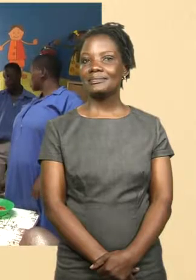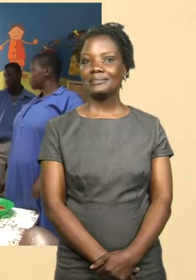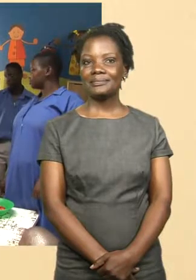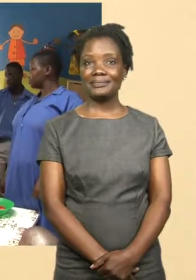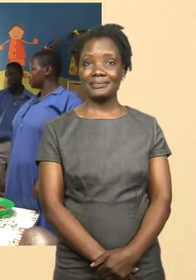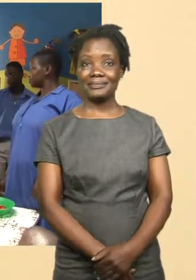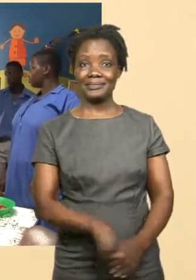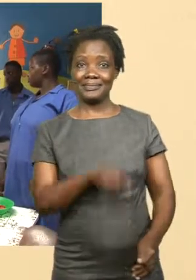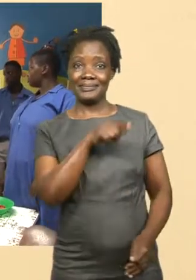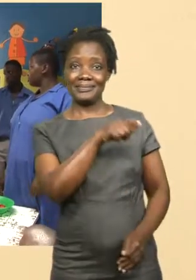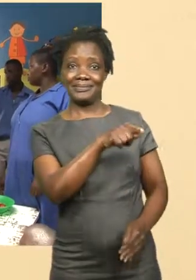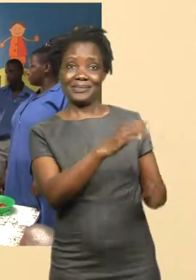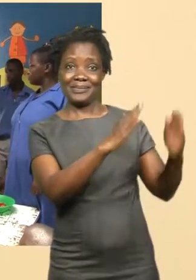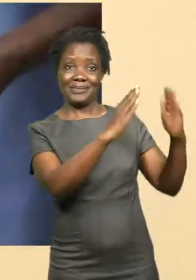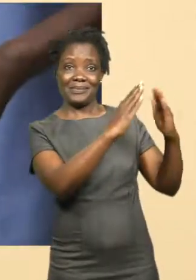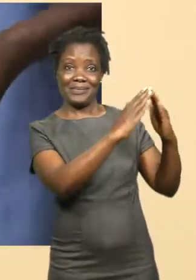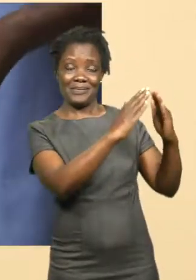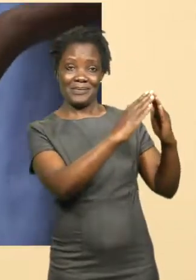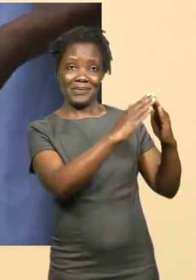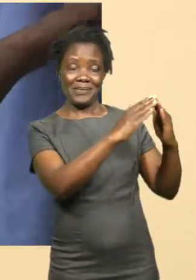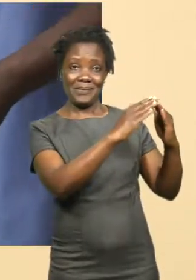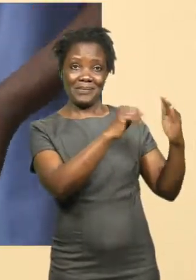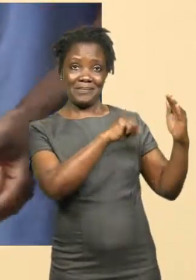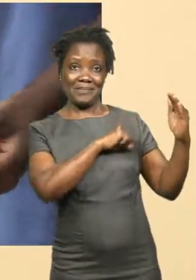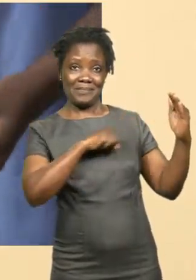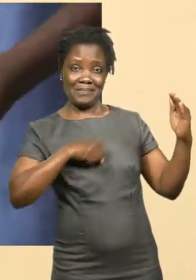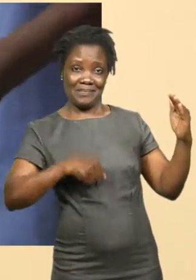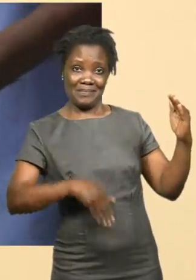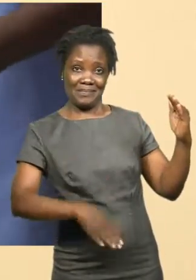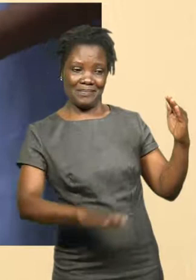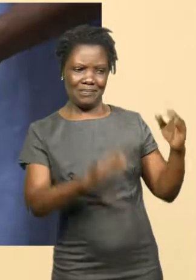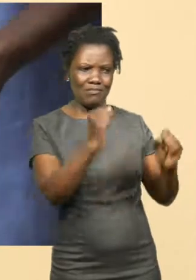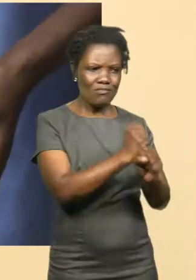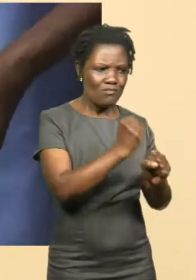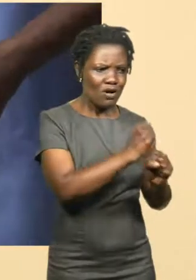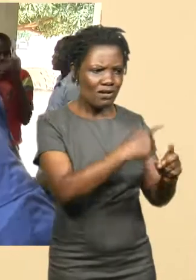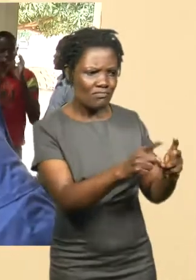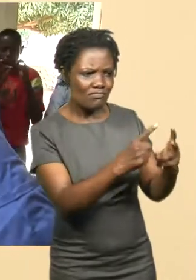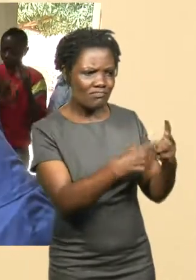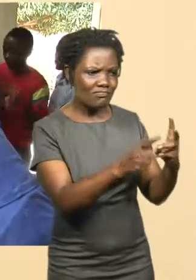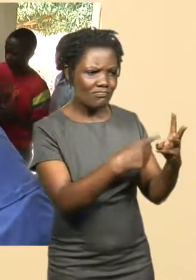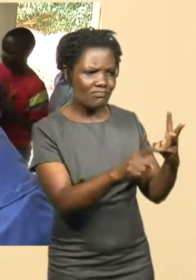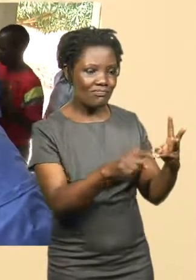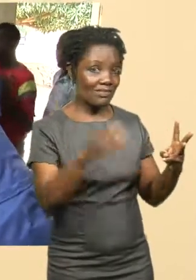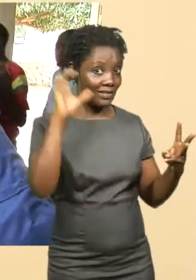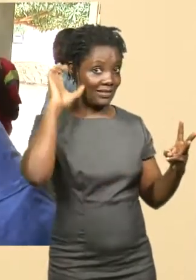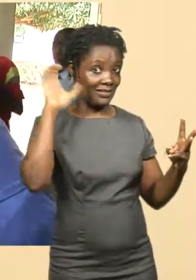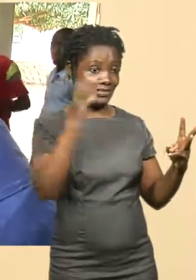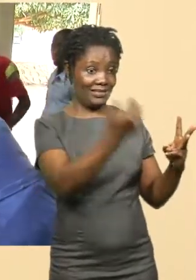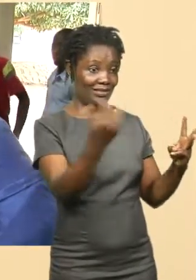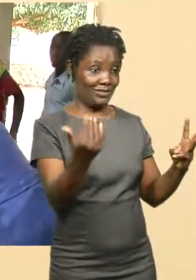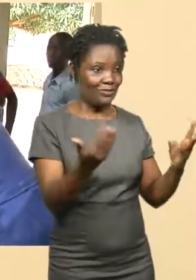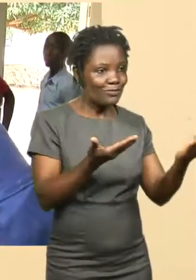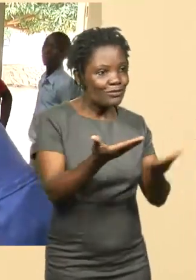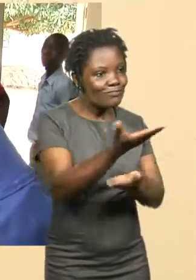when mothers are doing their domestic work, the domestic chores, they'll talk to other children, do this, do this, do this. But because they don't know how to communicate to this